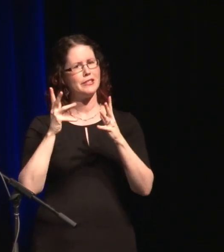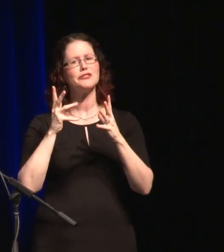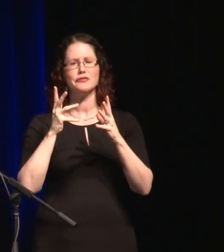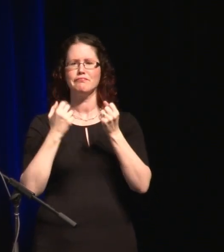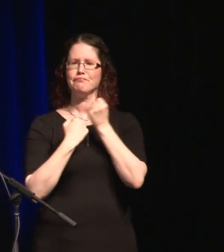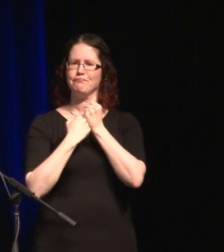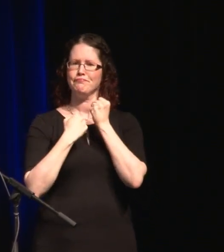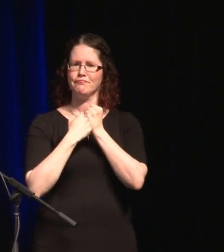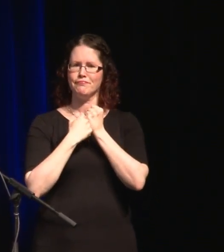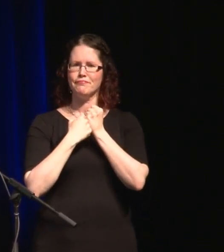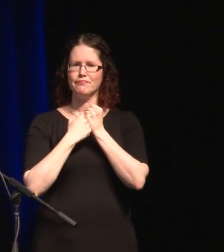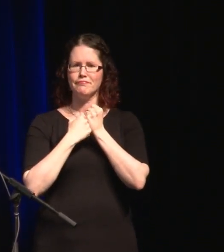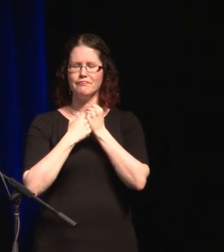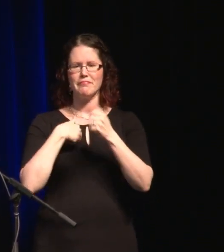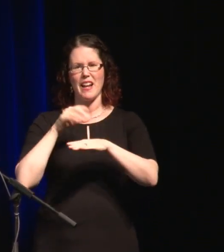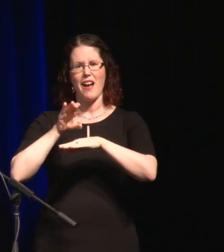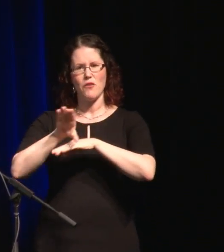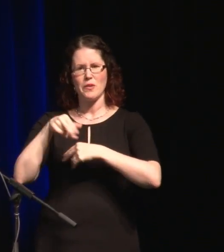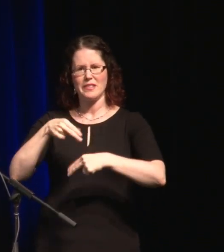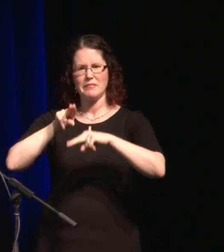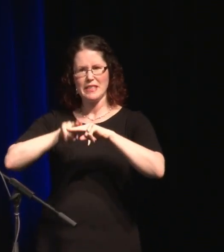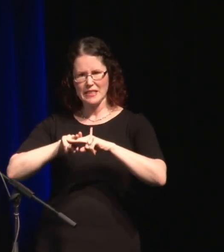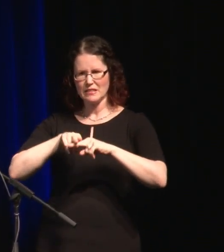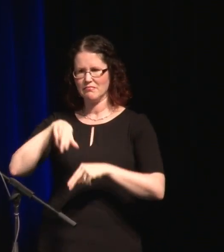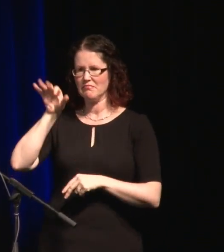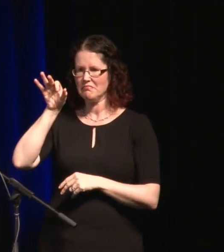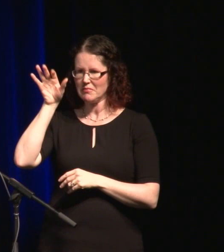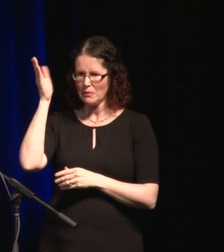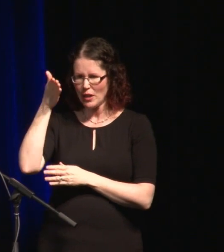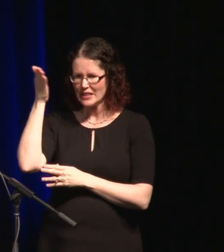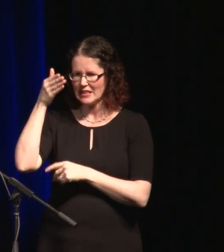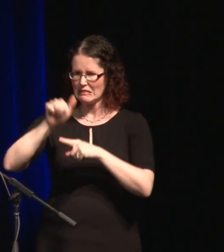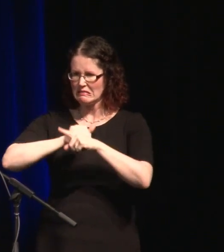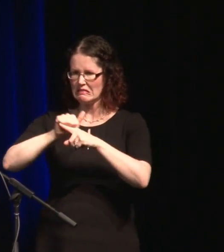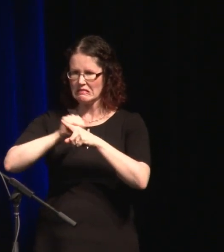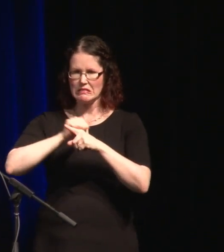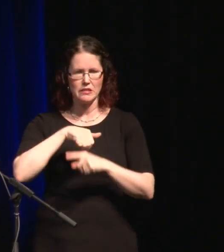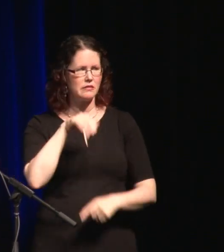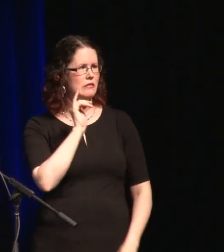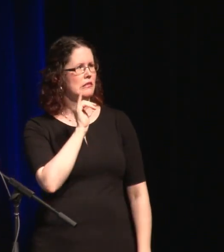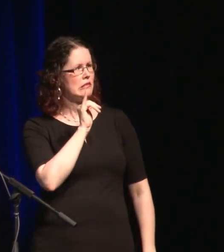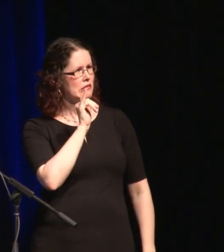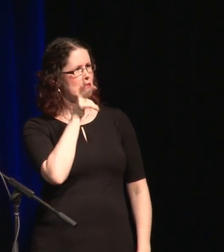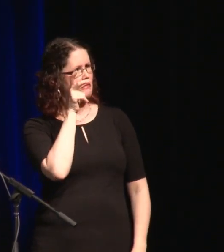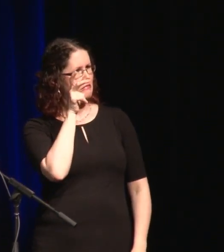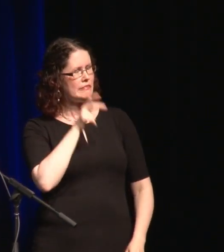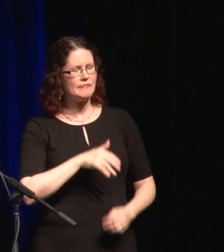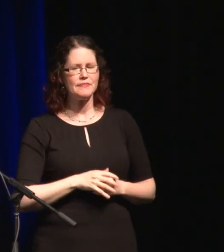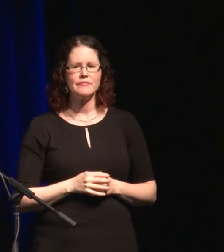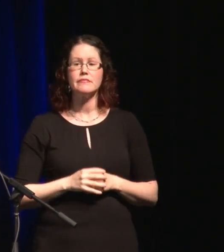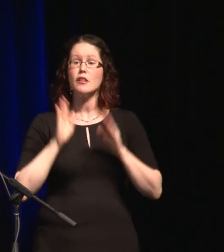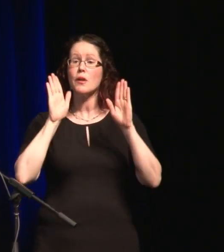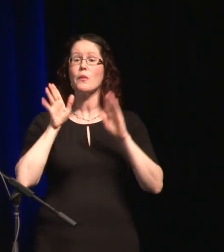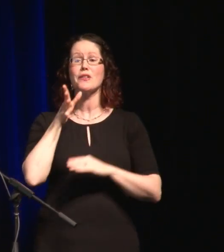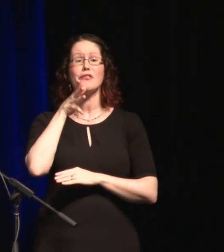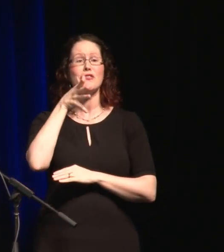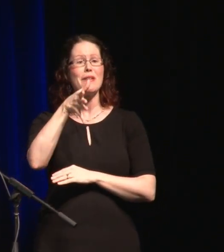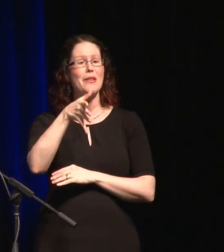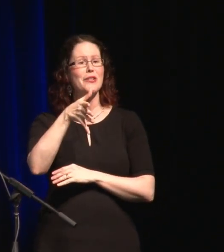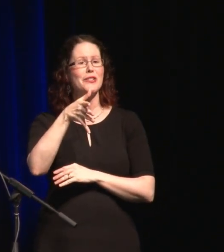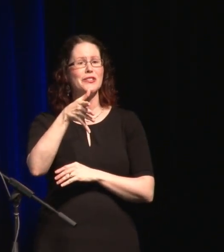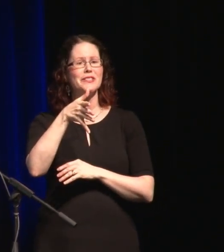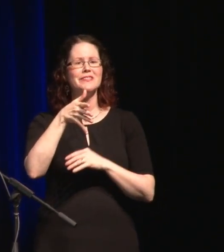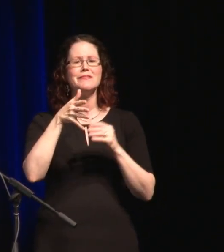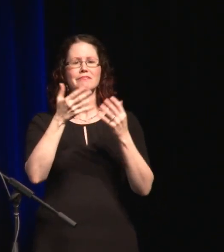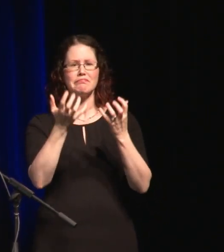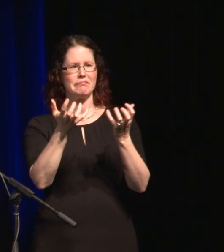been forced to sit through numerous presentations and speeches. To my wonderful grandmother, who is here in the family with